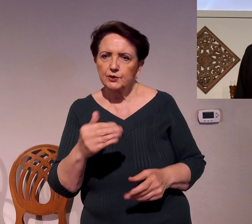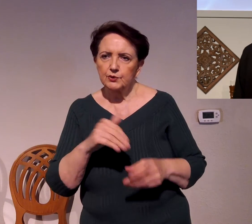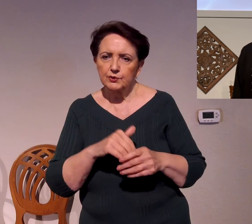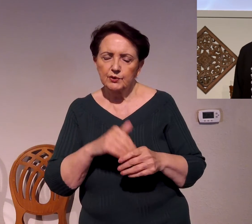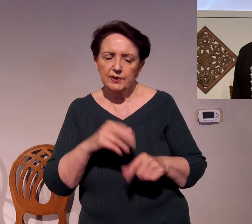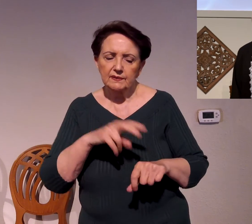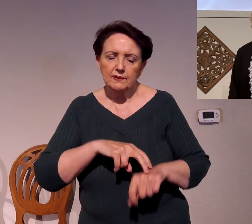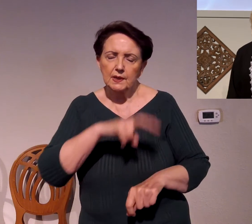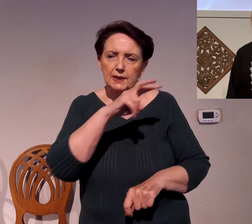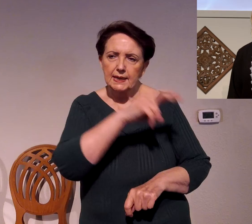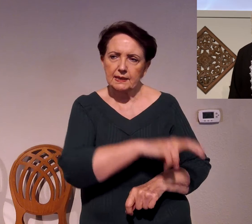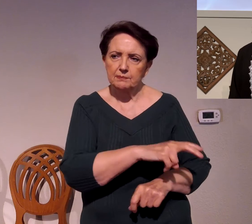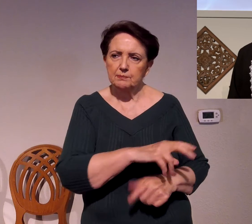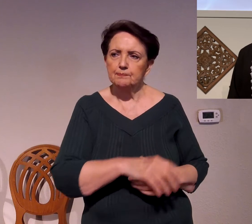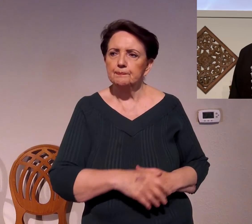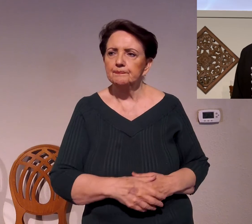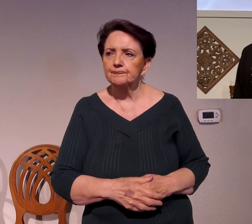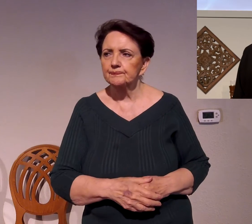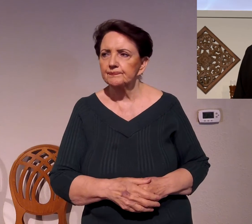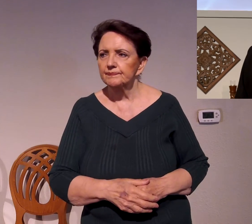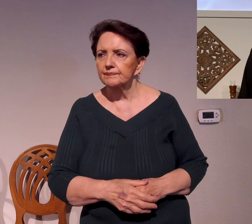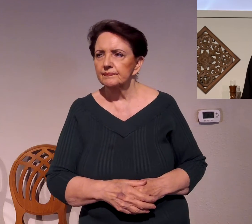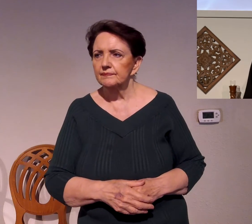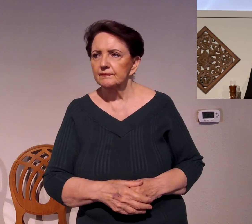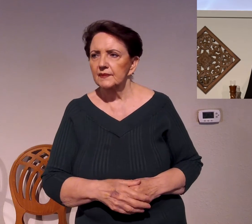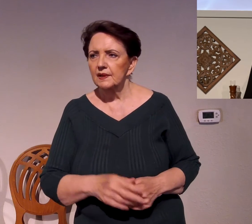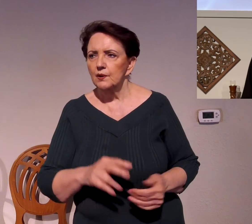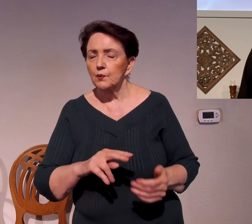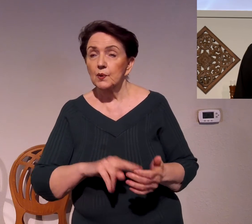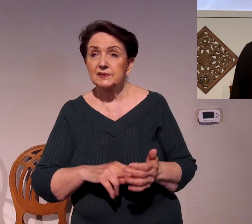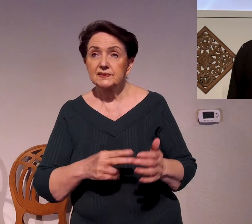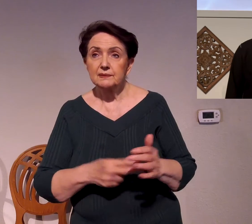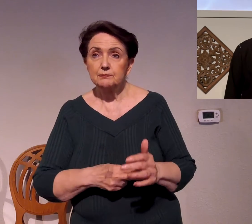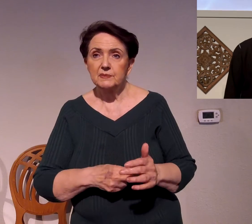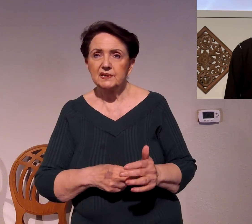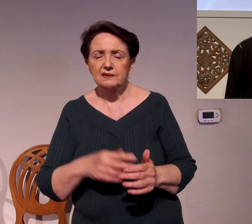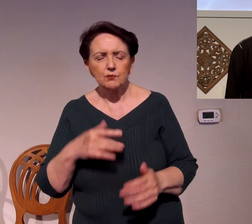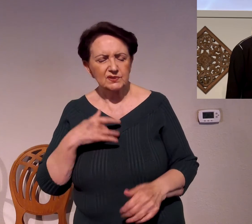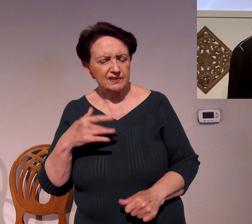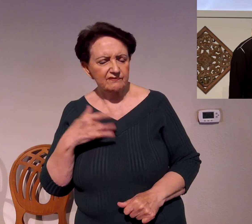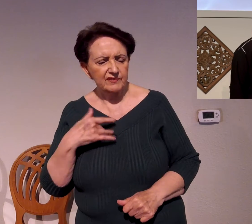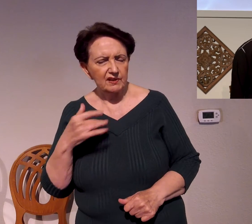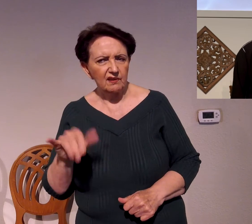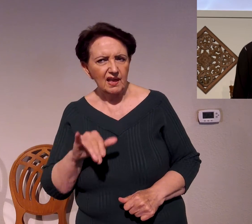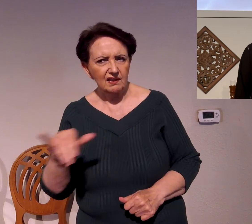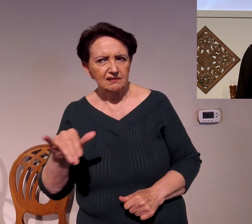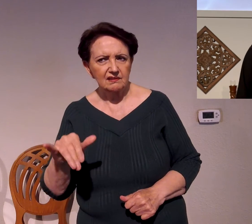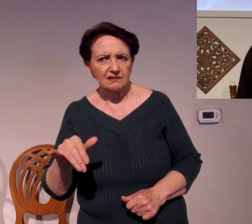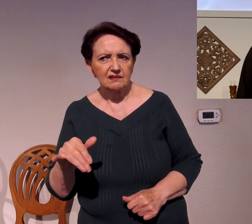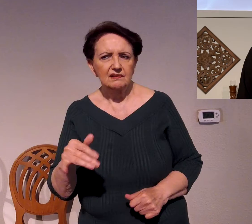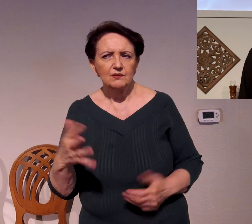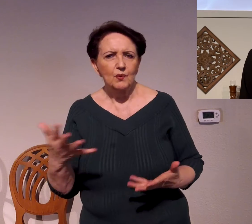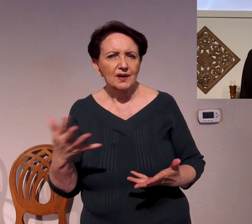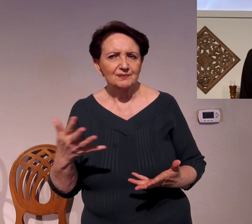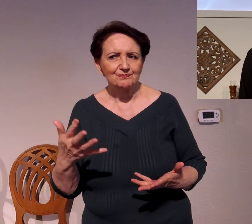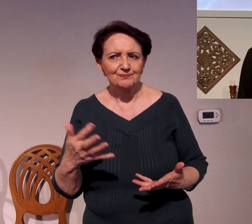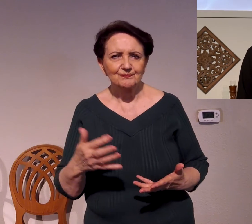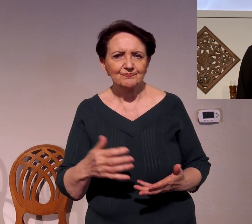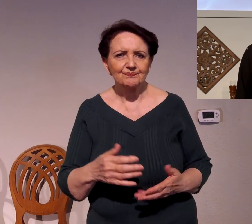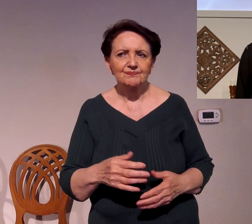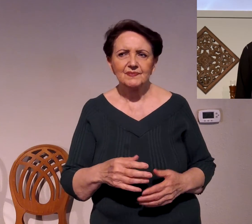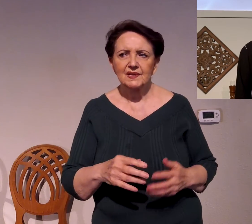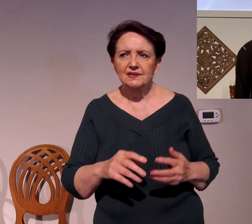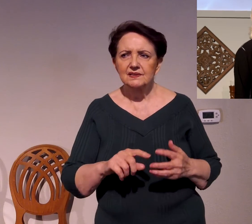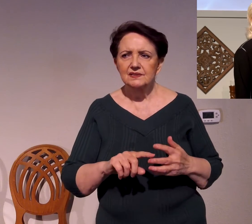leap. Being in the leap. So what does being in the leap actually feel like? What does starting to soar actually